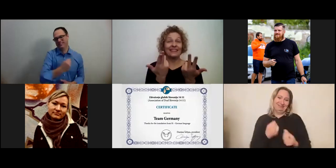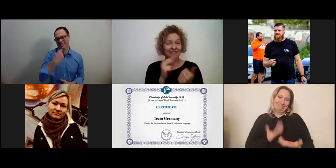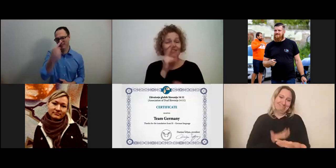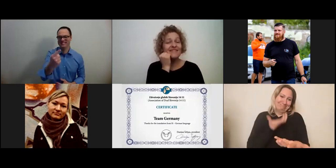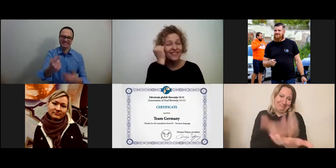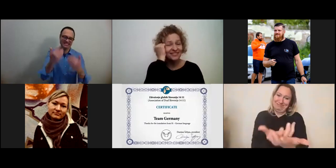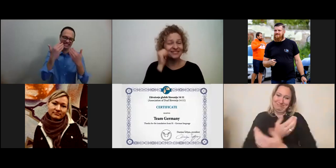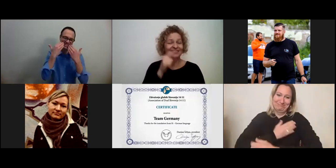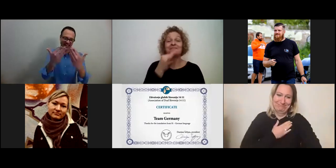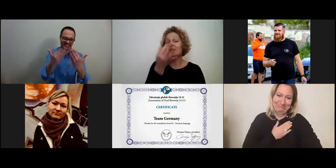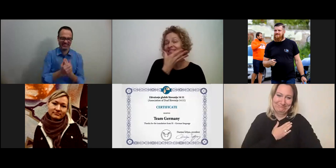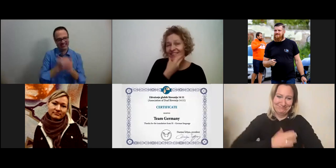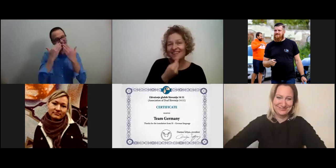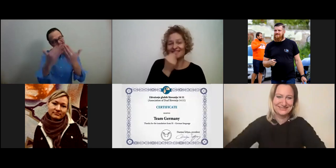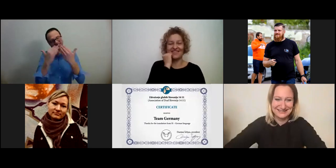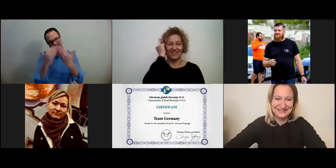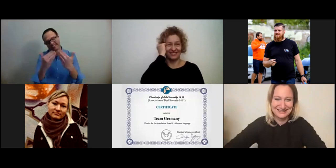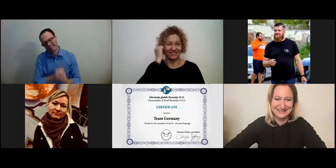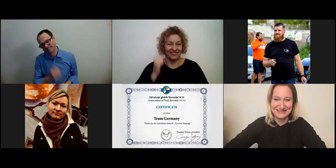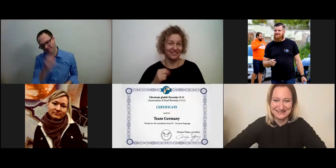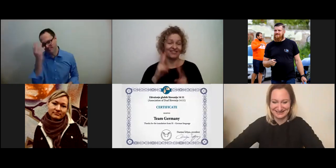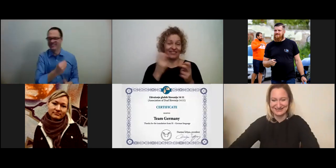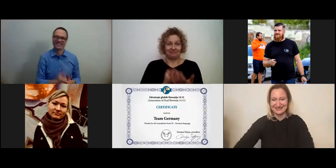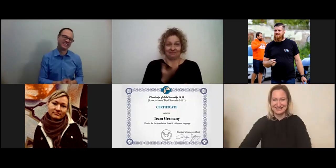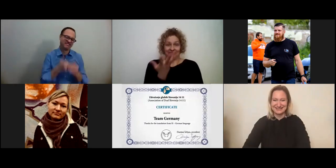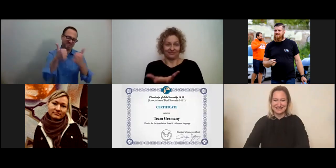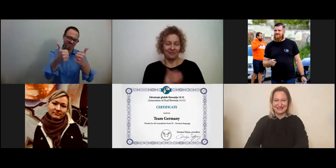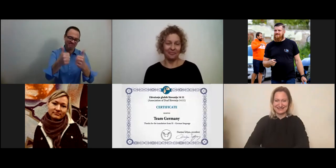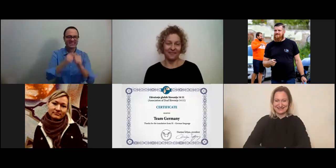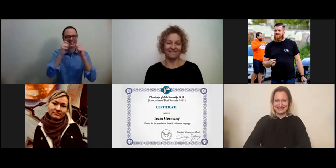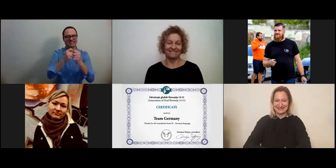so much. That's all I have to say.